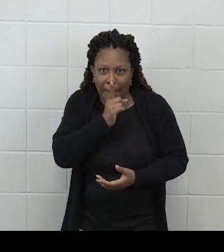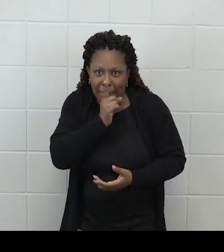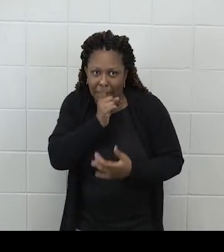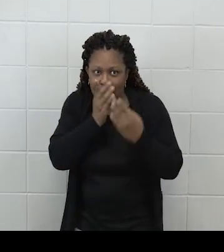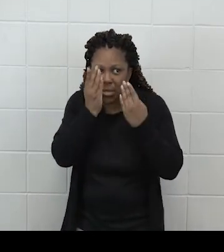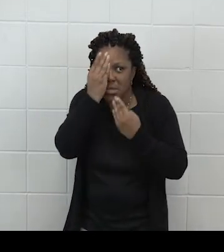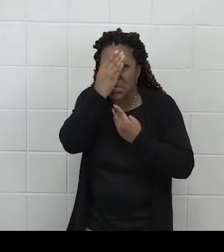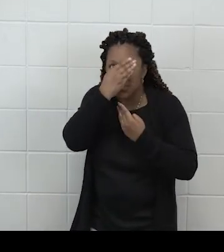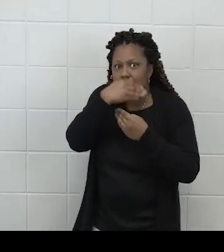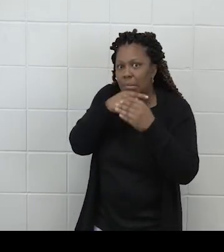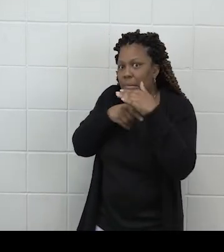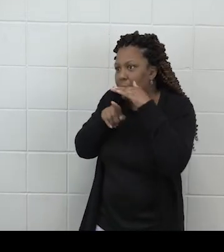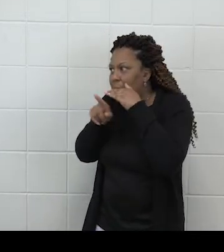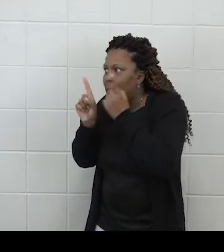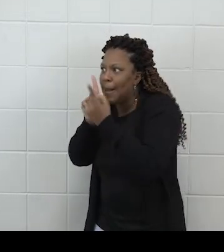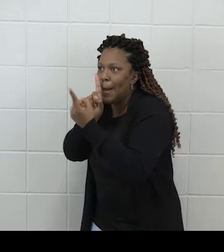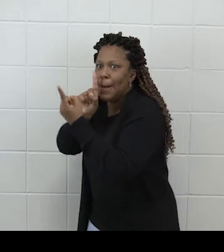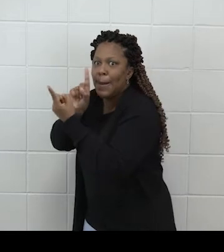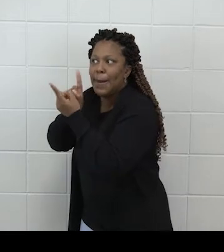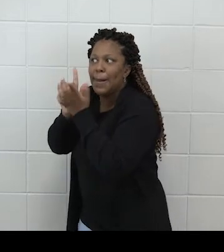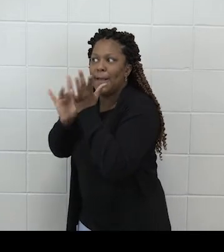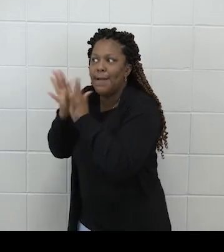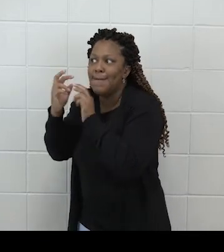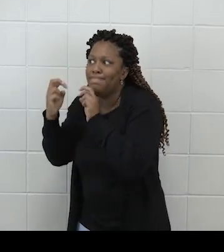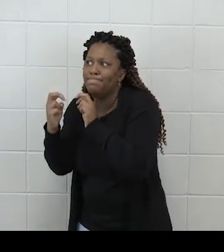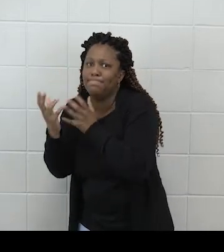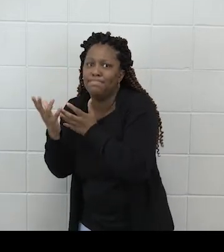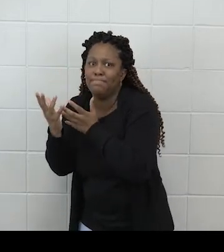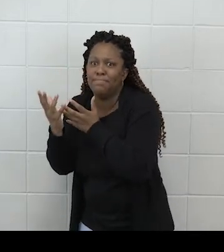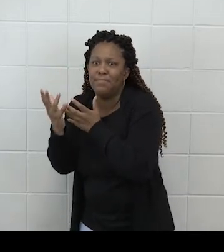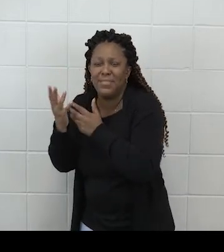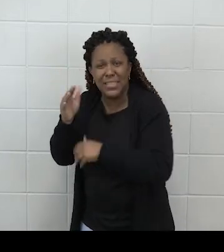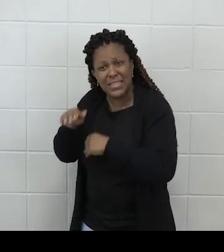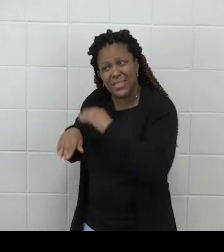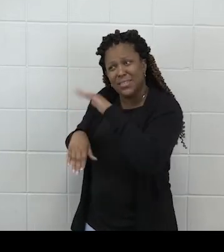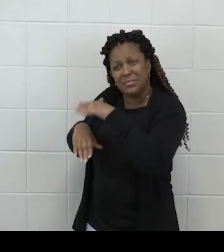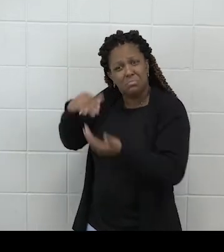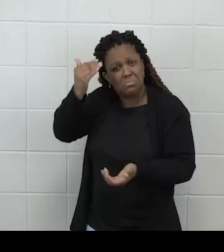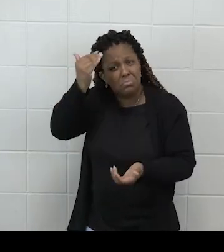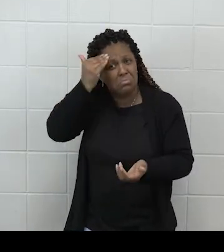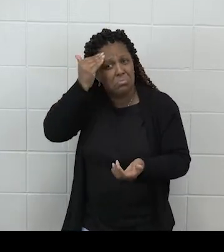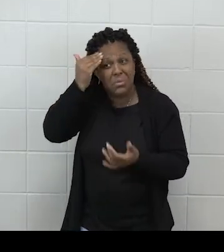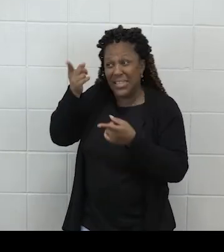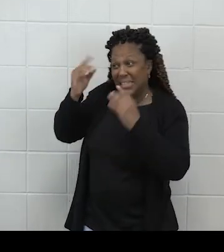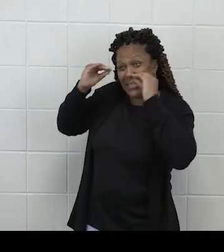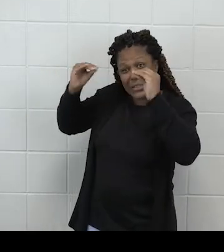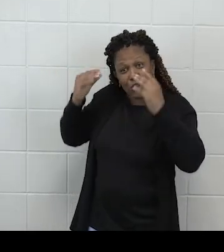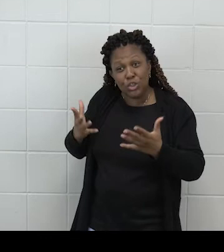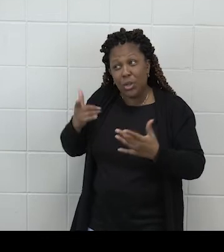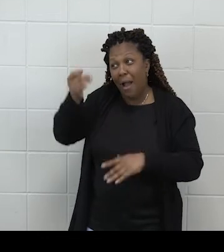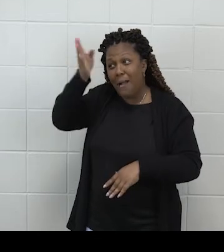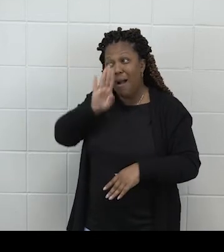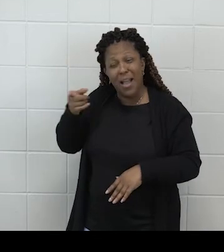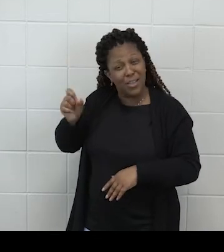of Jesus, he asked him this, "Rabbi, we know that you are a teacher who has come from God, for no one